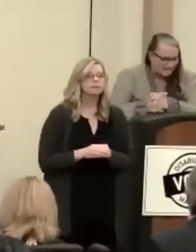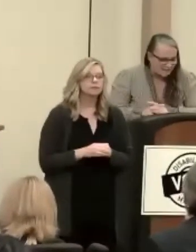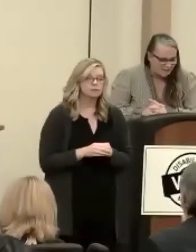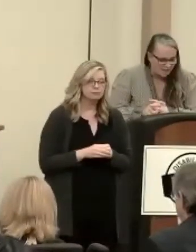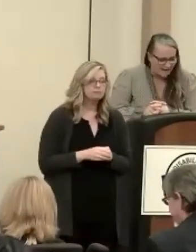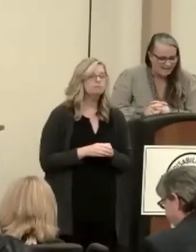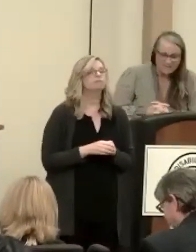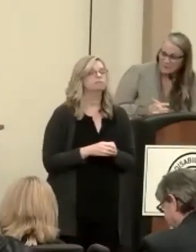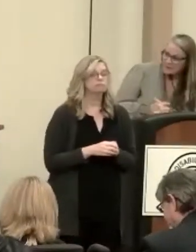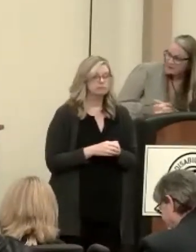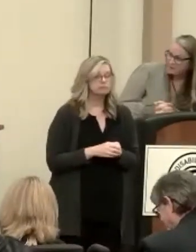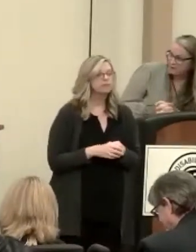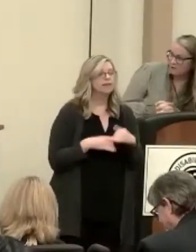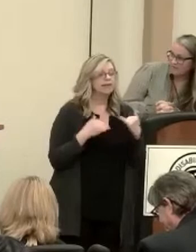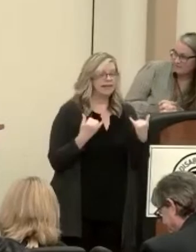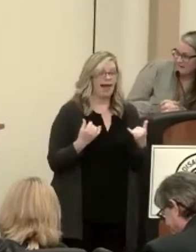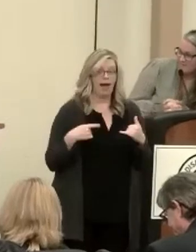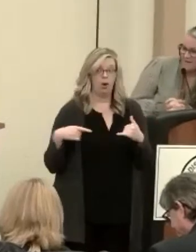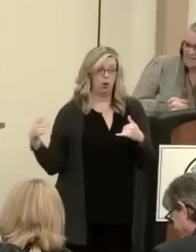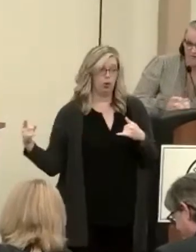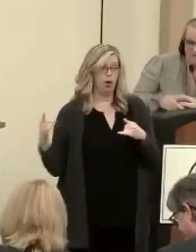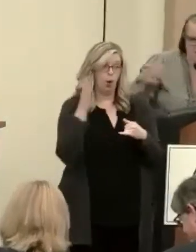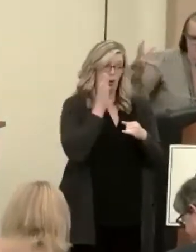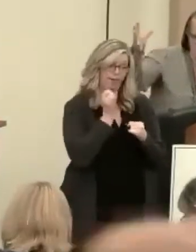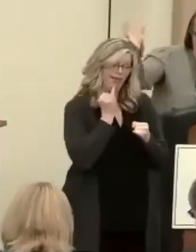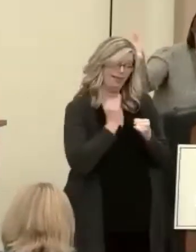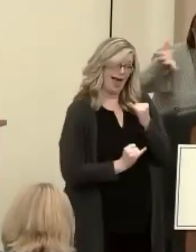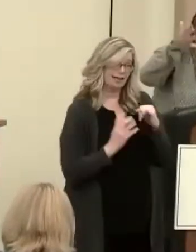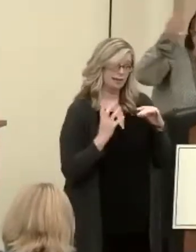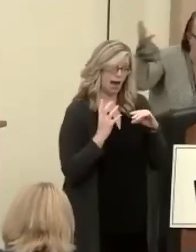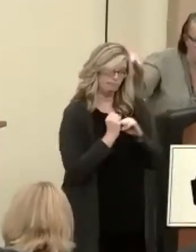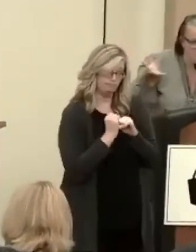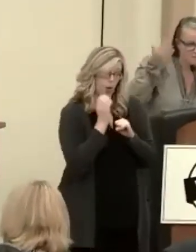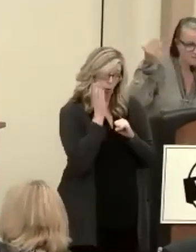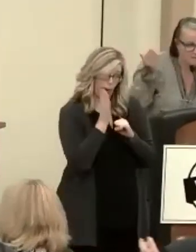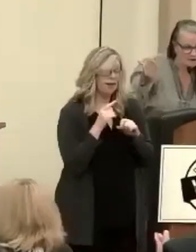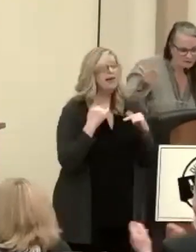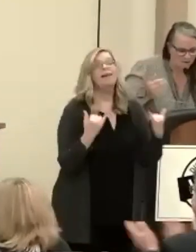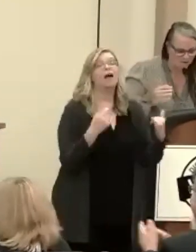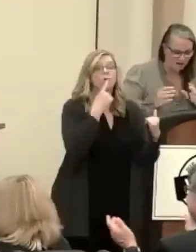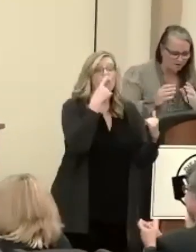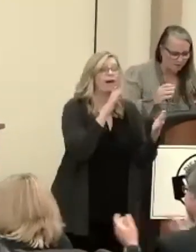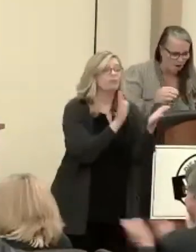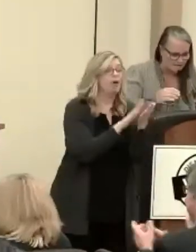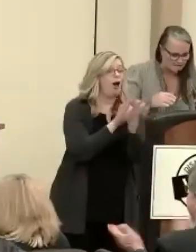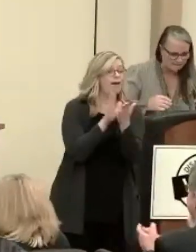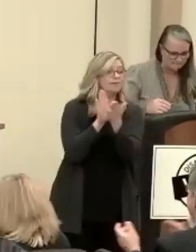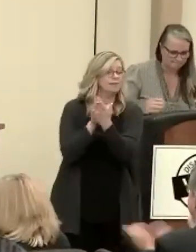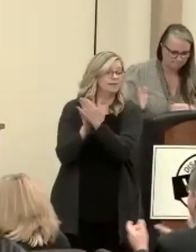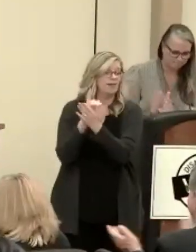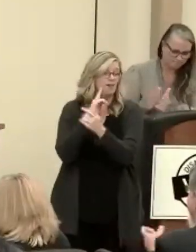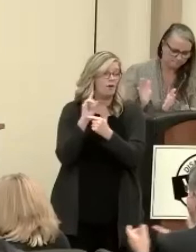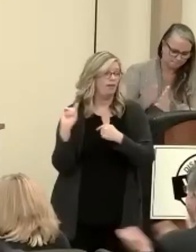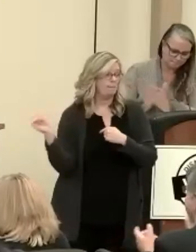And as our candidates prepare for closing statements, if we could just have a round of applause as we prepare to hear their final thoughts.